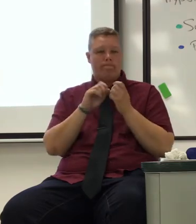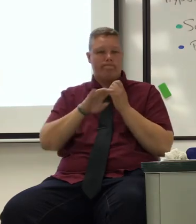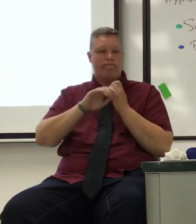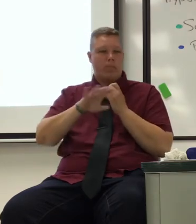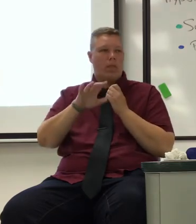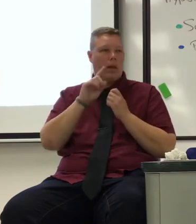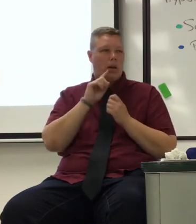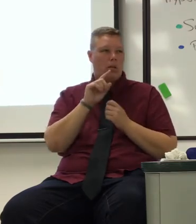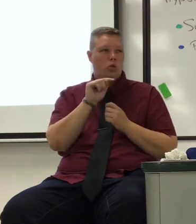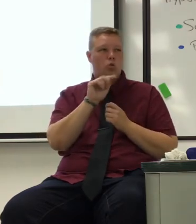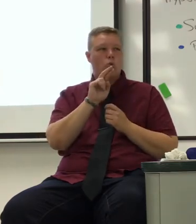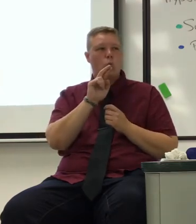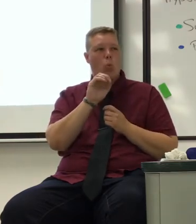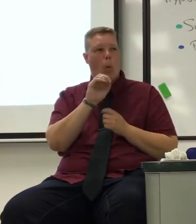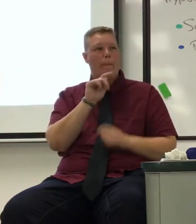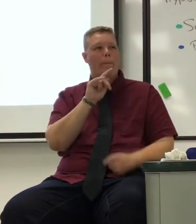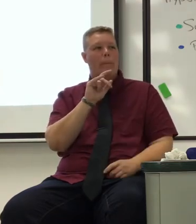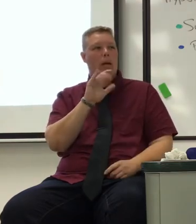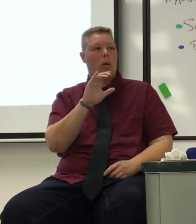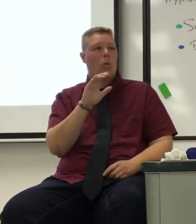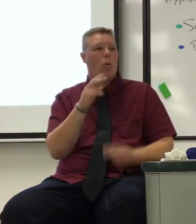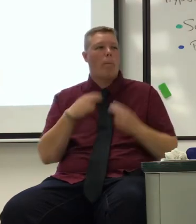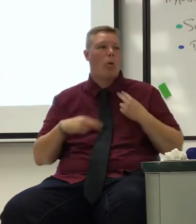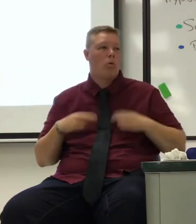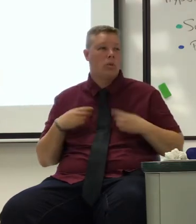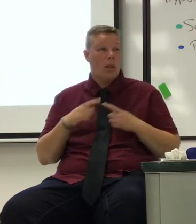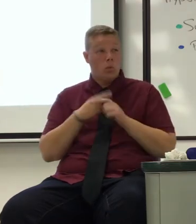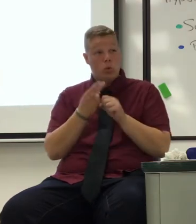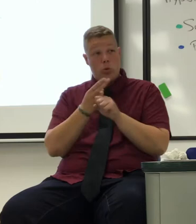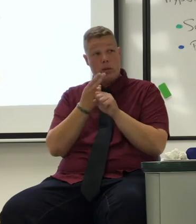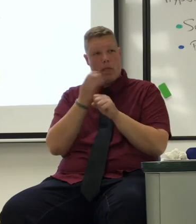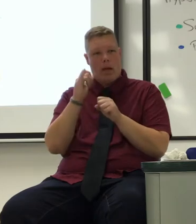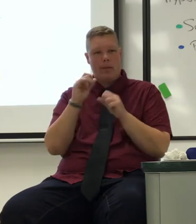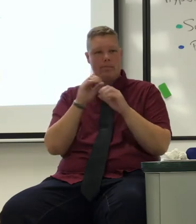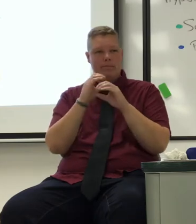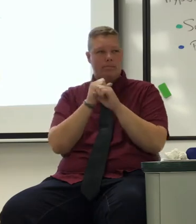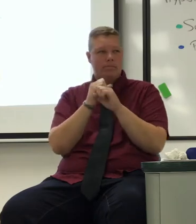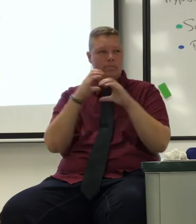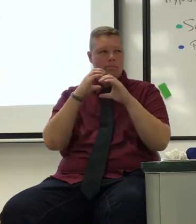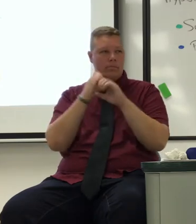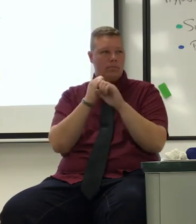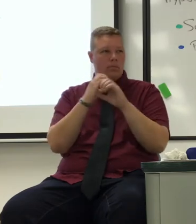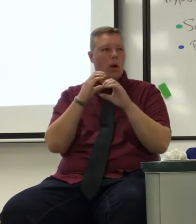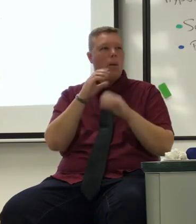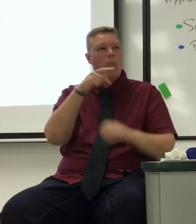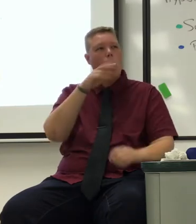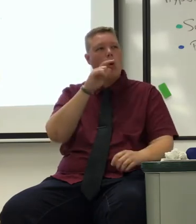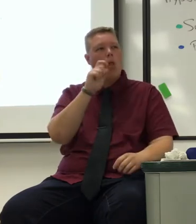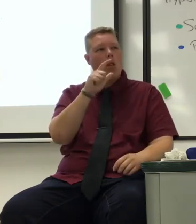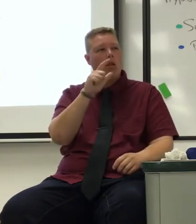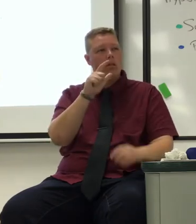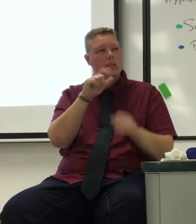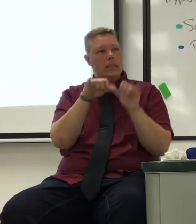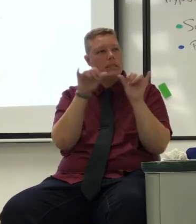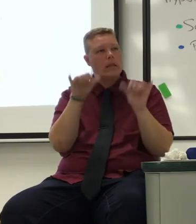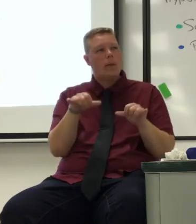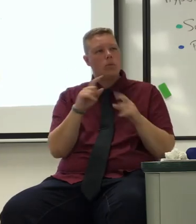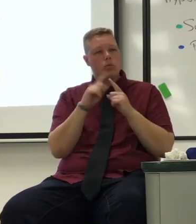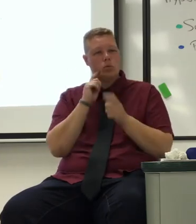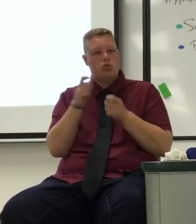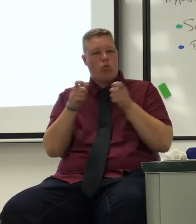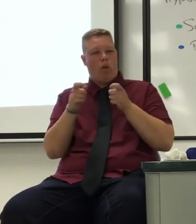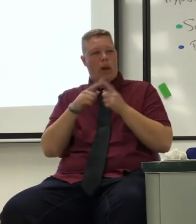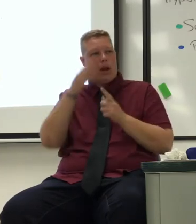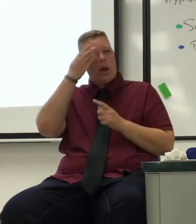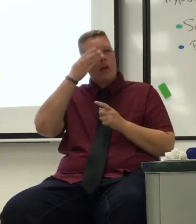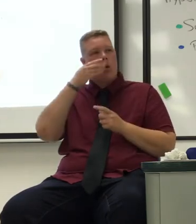hormones. And what they'll do is they'll use this portal system of blood vessels to control the anterior pituitary